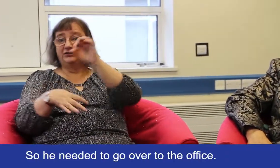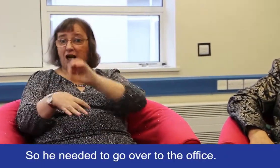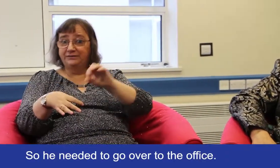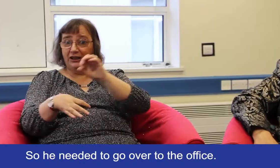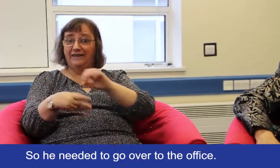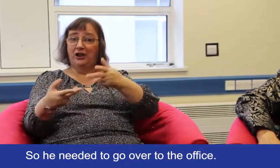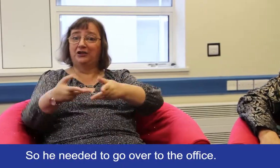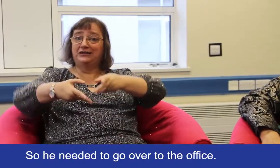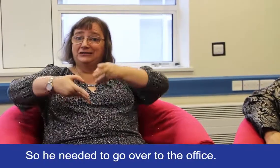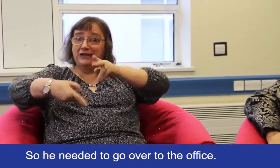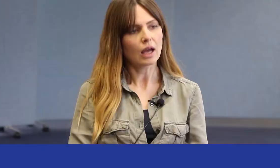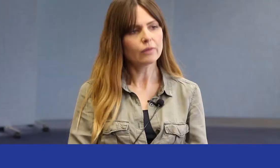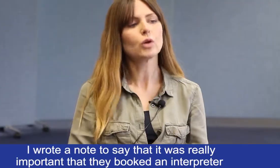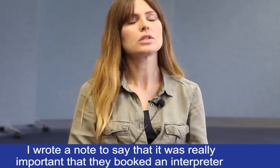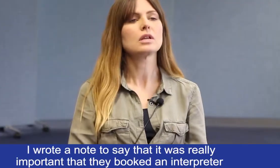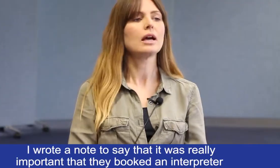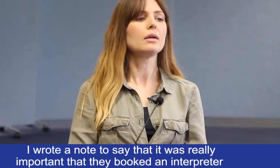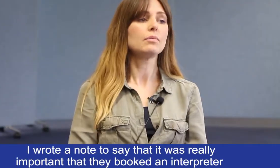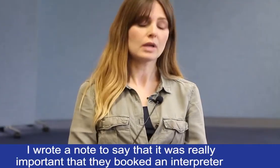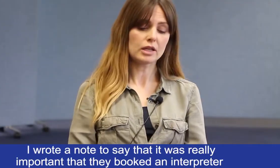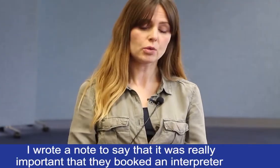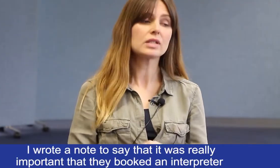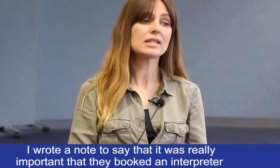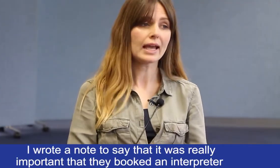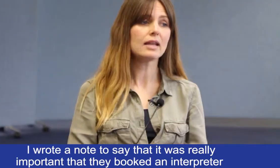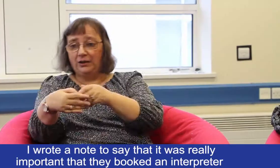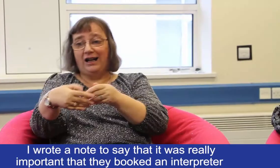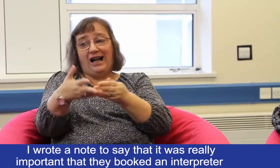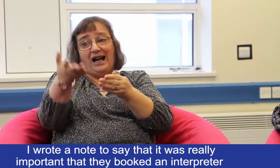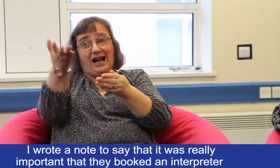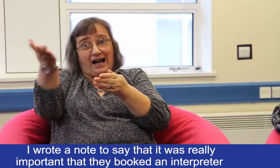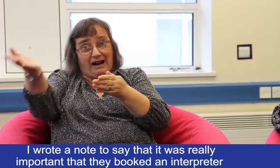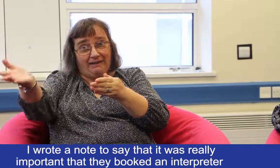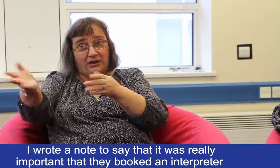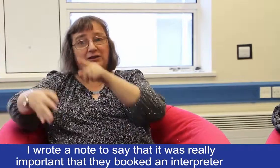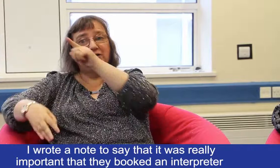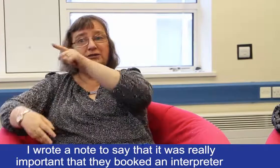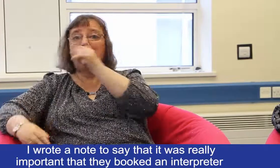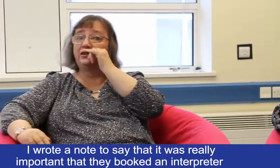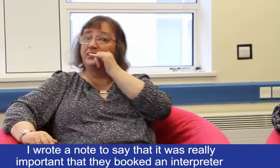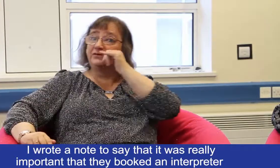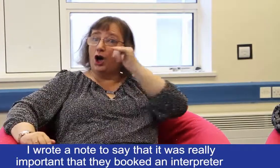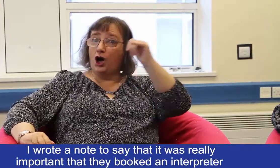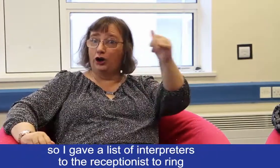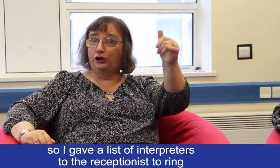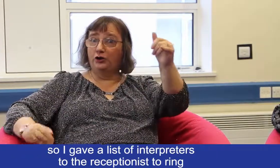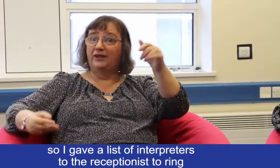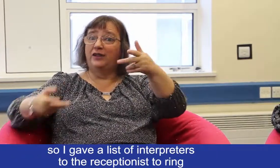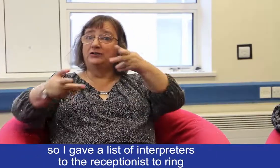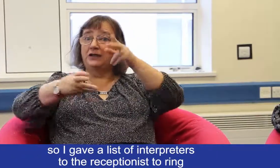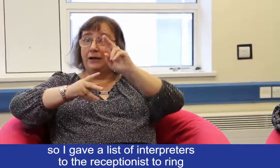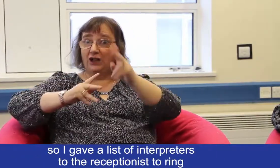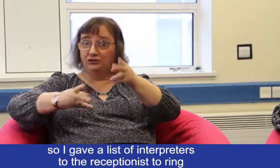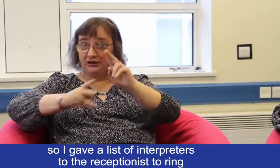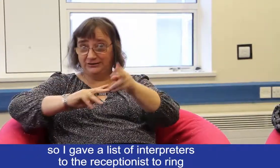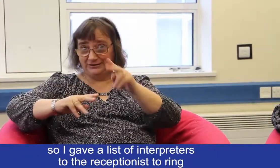So he needed to go over to the office. I wrote a note to say that it was really important that they book an interpreter.